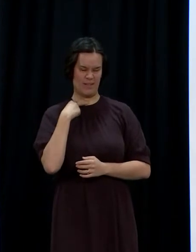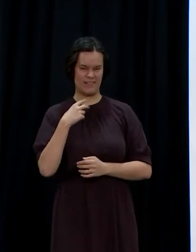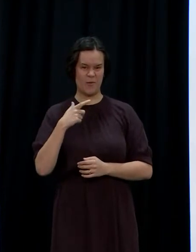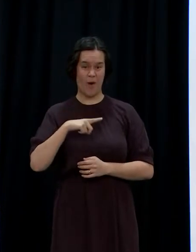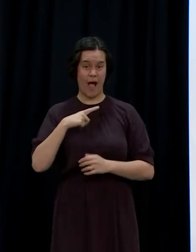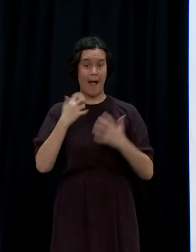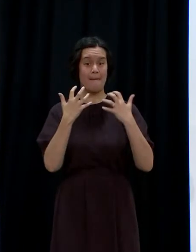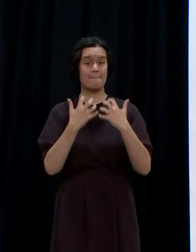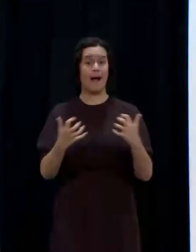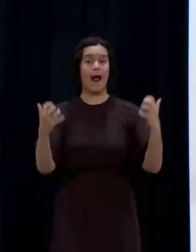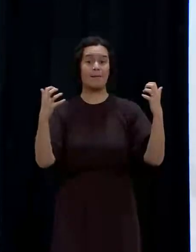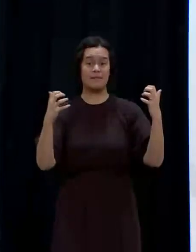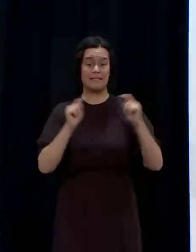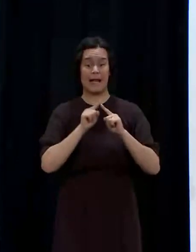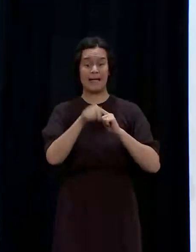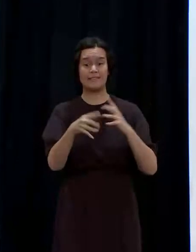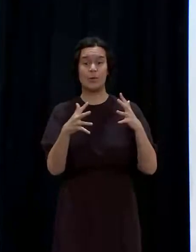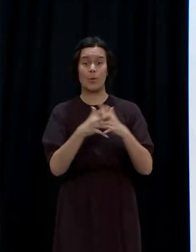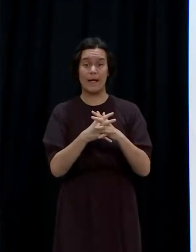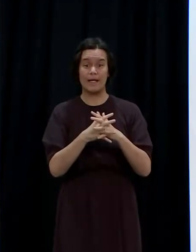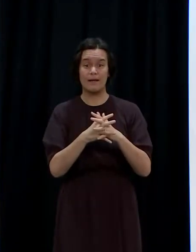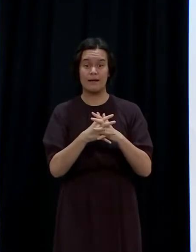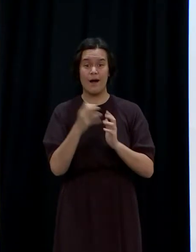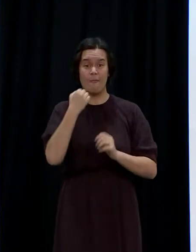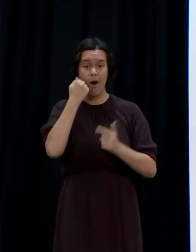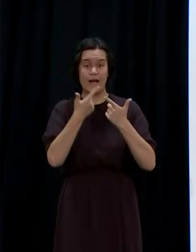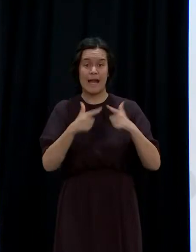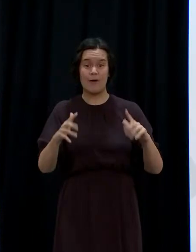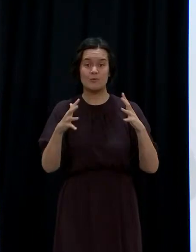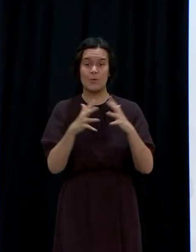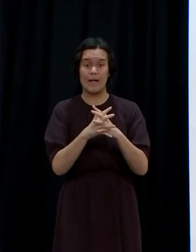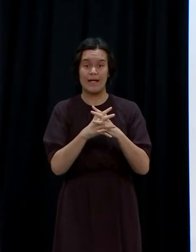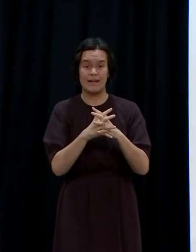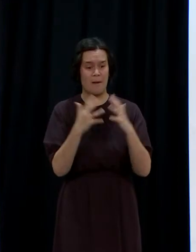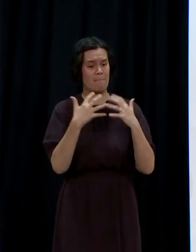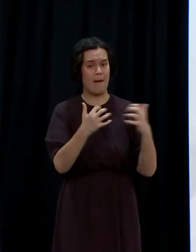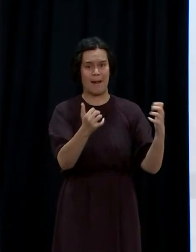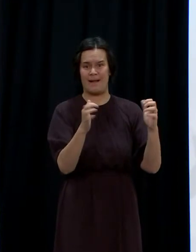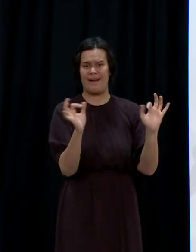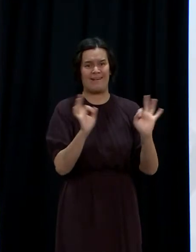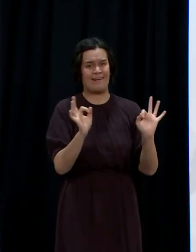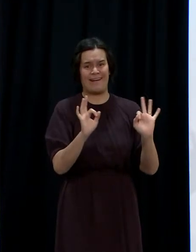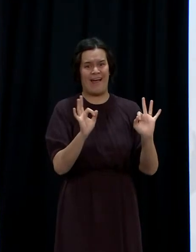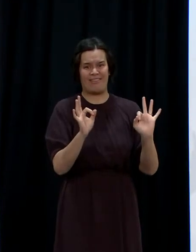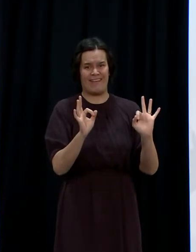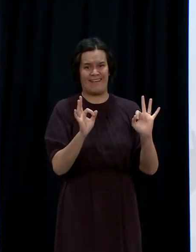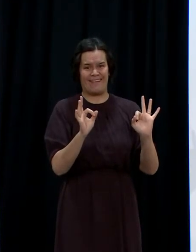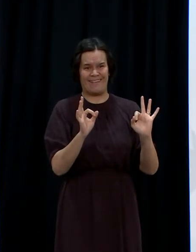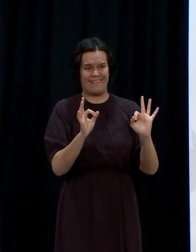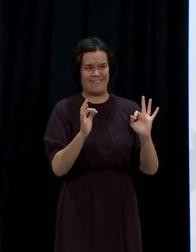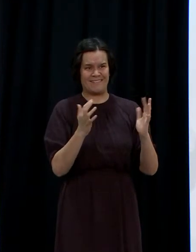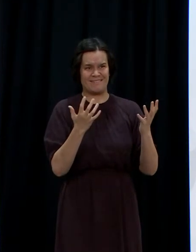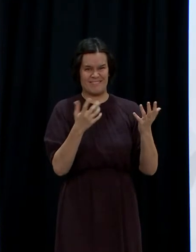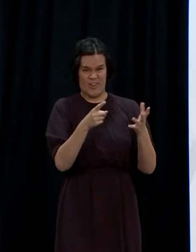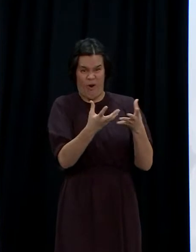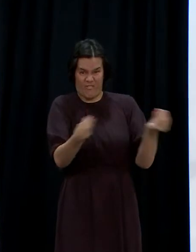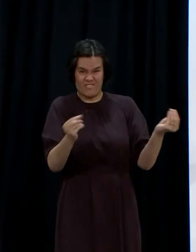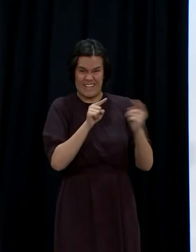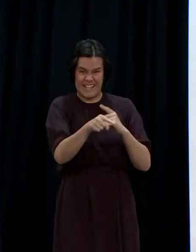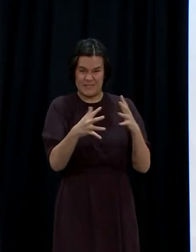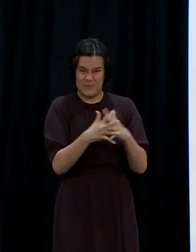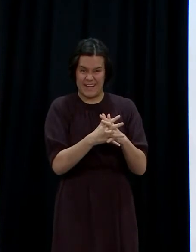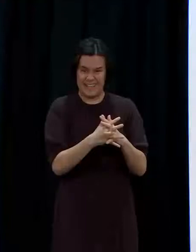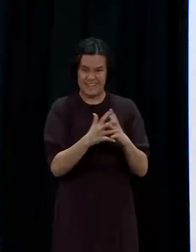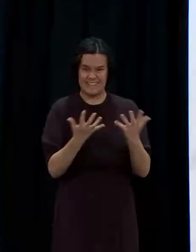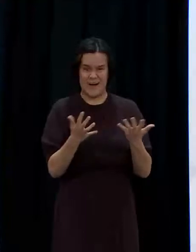Te Reo Māori this year, because it's always been a great platform for us as politicians to be able to use it, but we'll make sure that